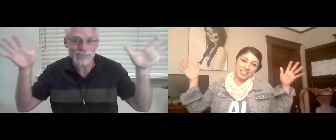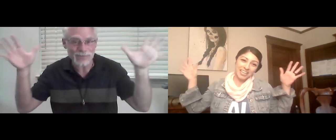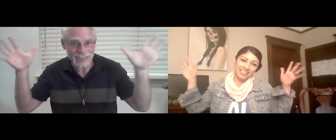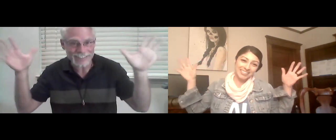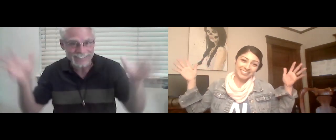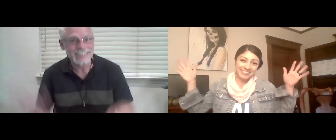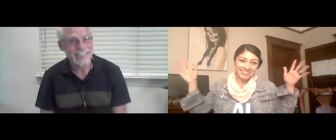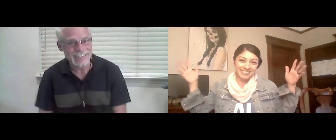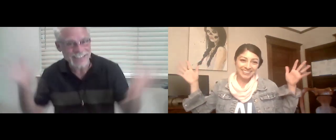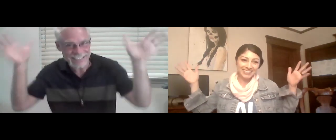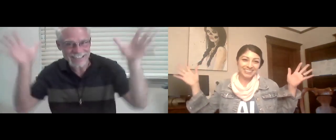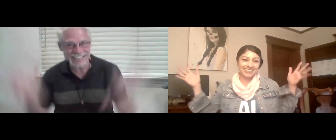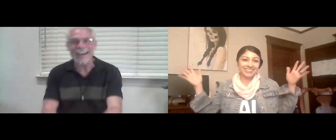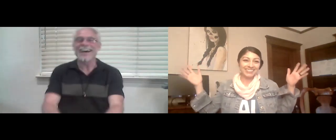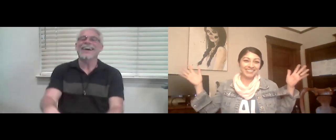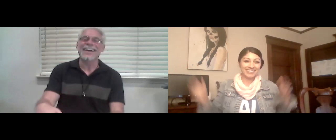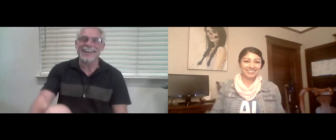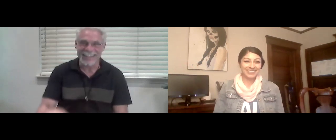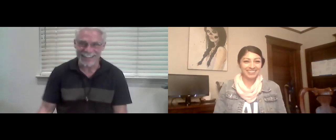the jazz hands. Your jazz hands.